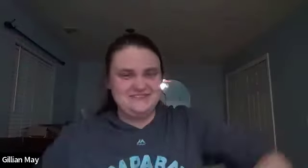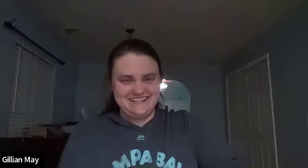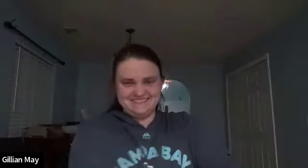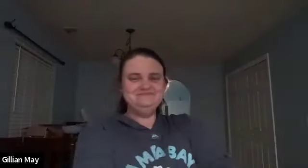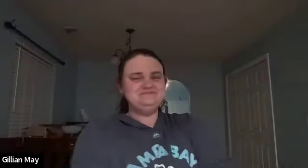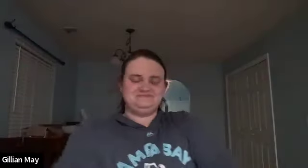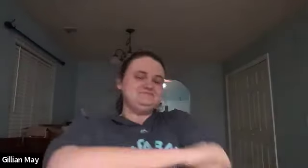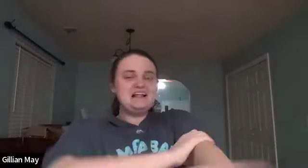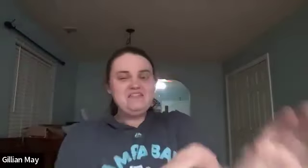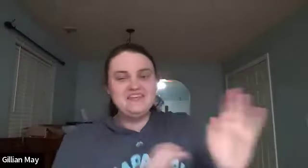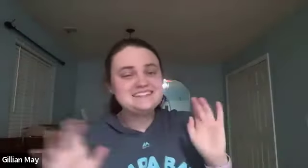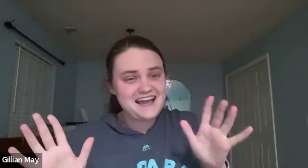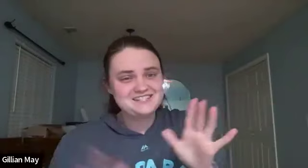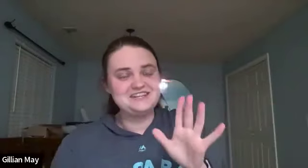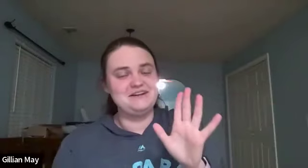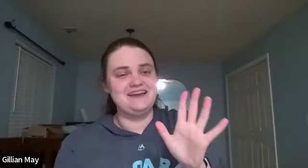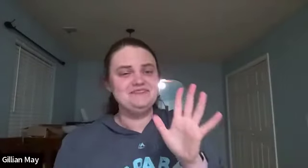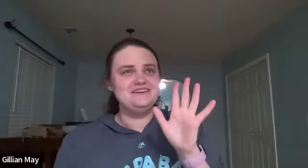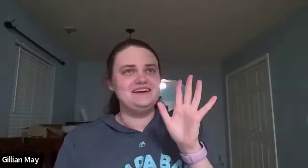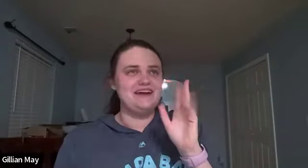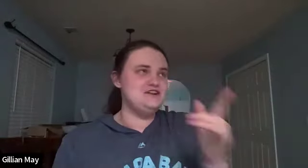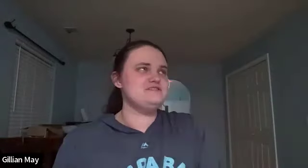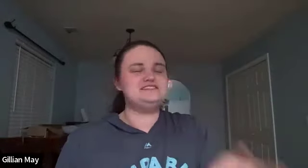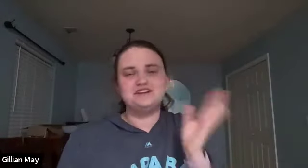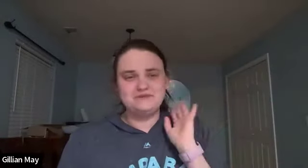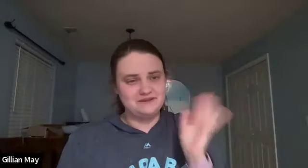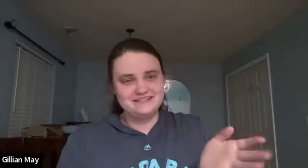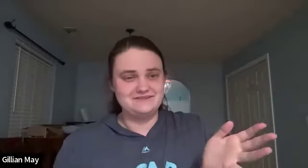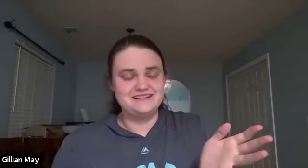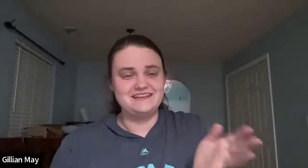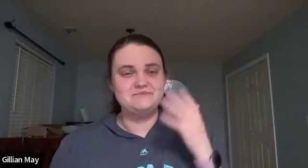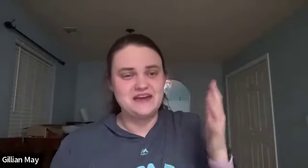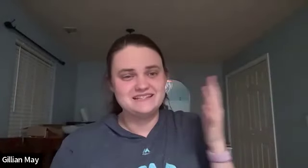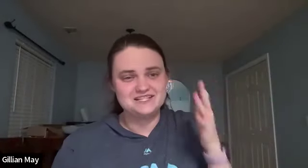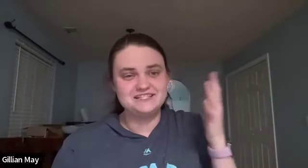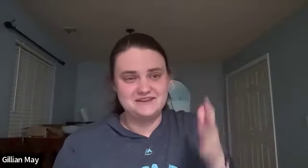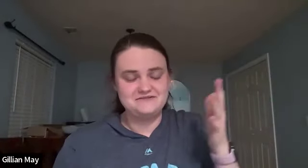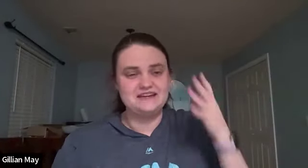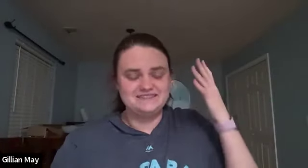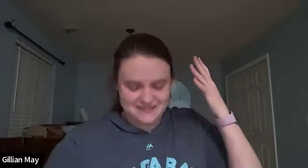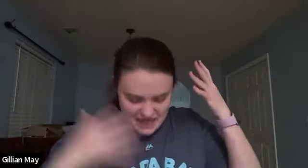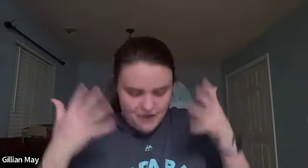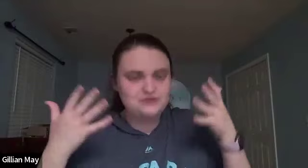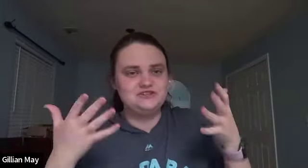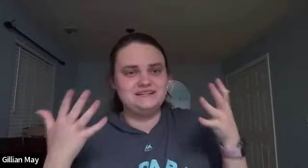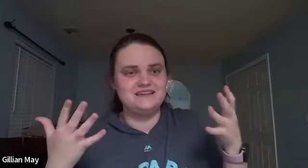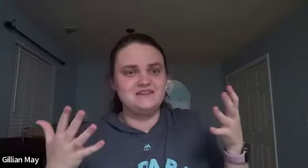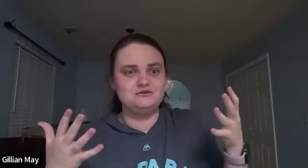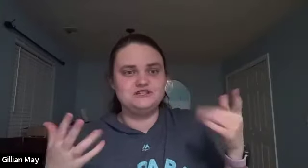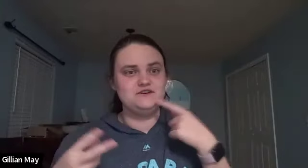perfect. That's actually, okay, I know this is going to be really silly when I say that, but that is actually definitely, that's how you do it in sign language. If you're